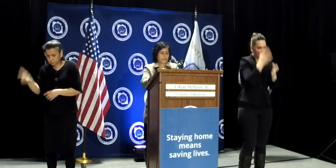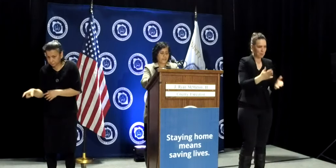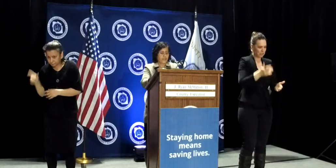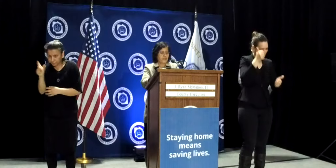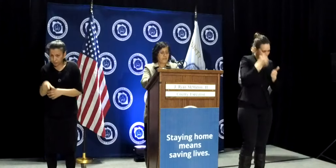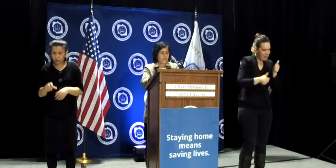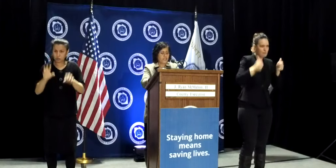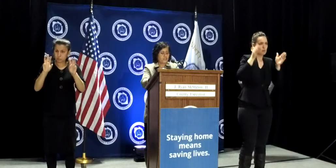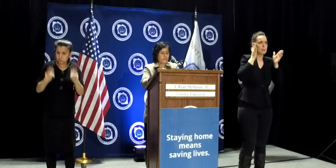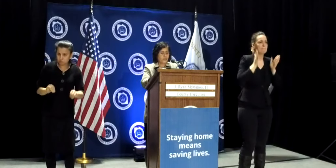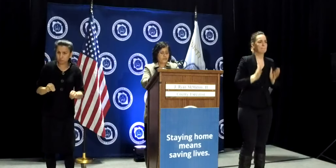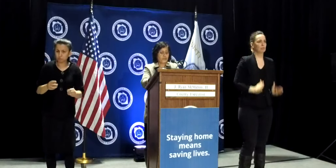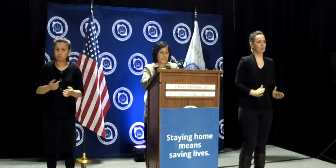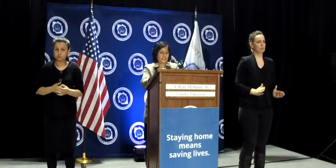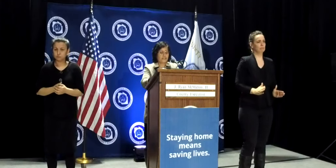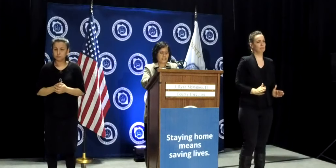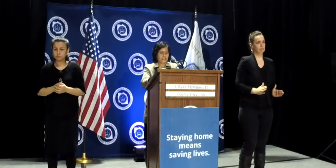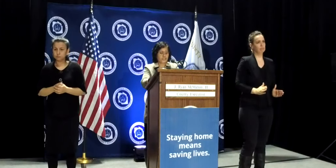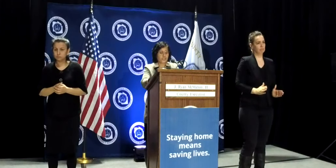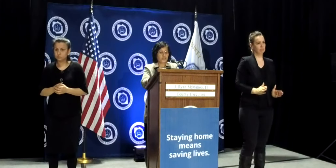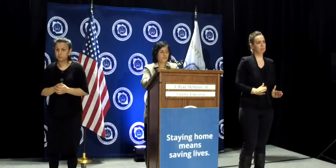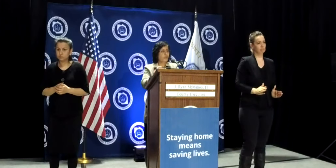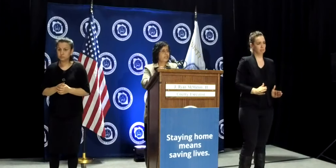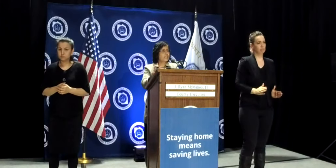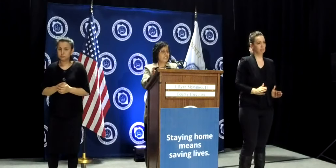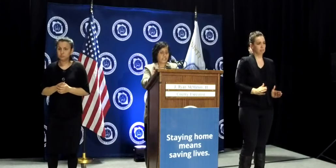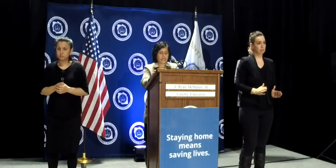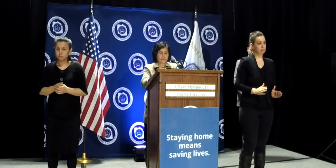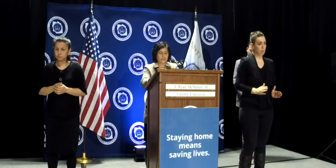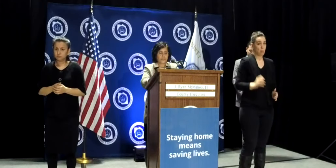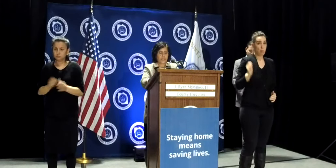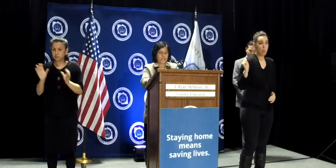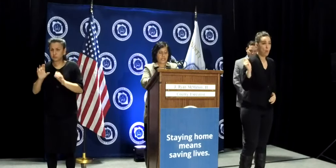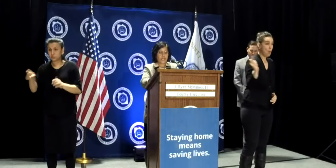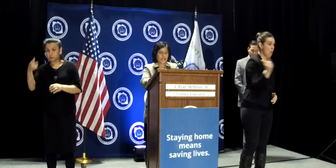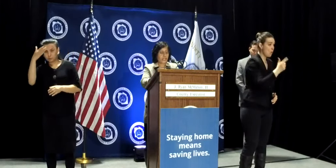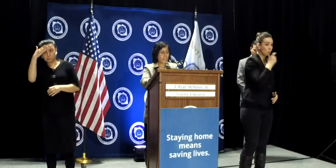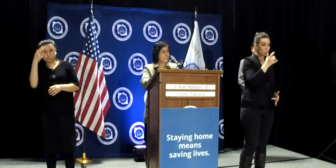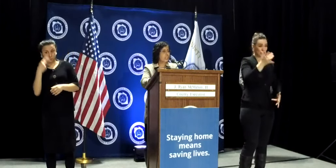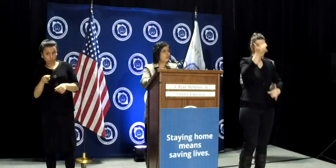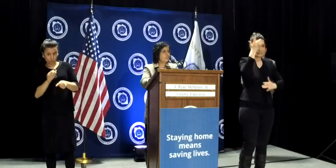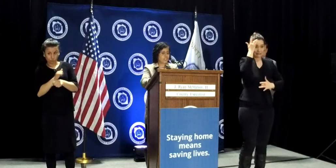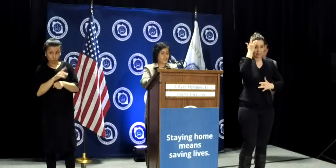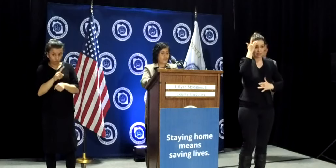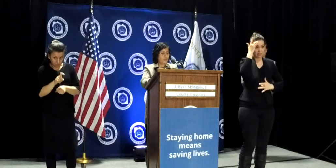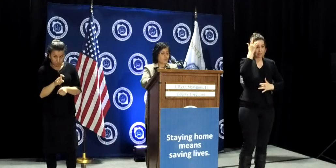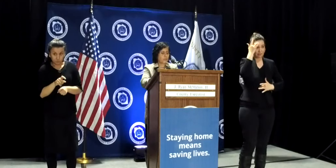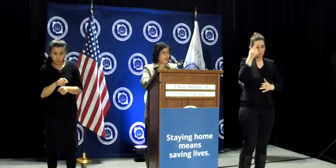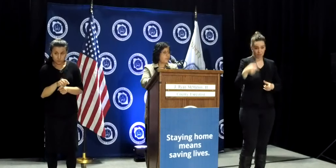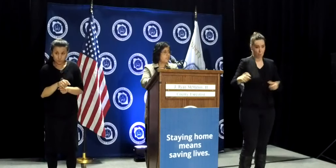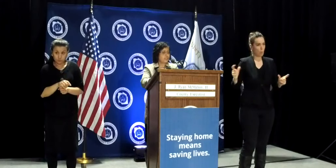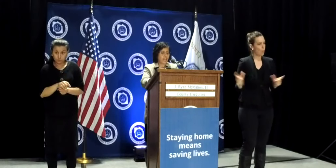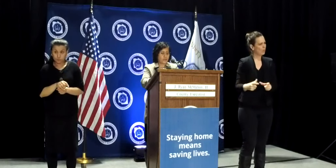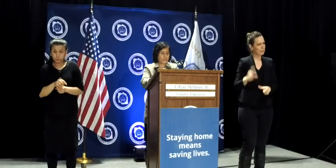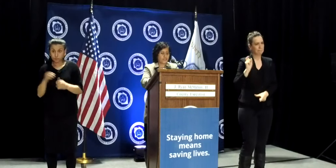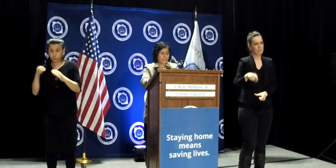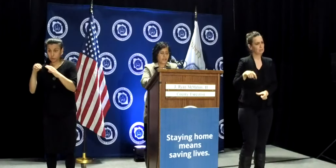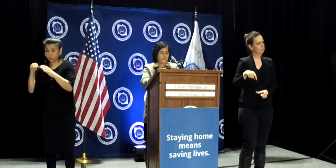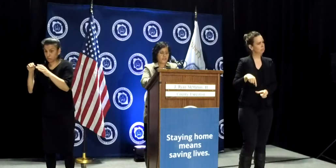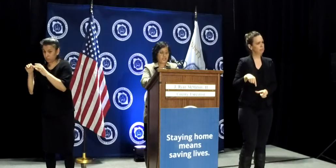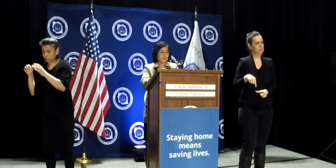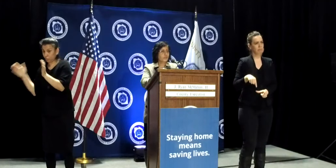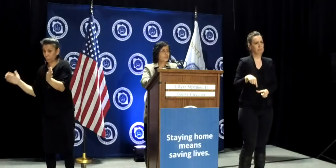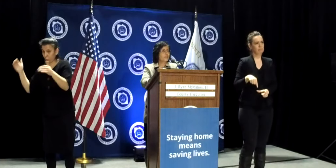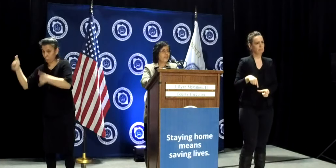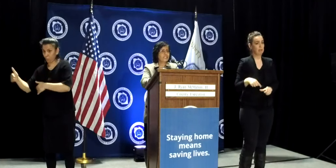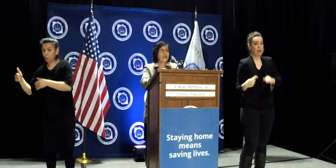Remember, many of those who are getting sick during those quarantine time and had hunkered down in their rooms, apartments, and houses,